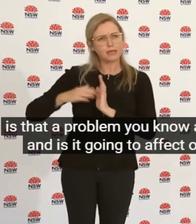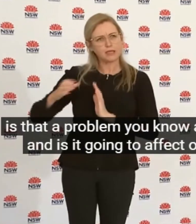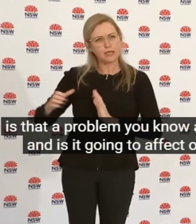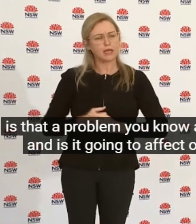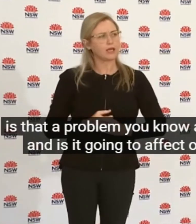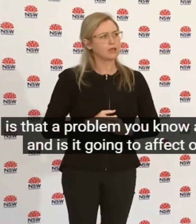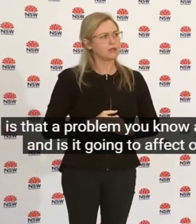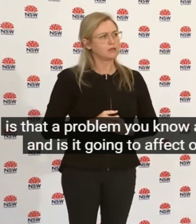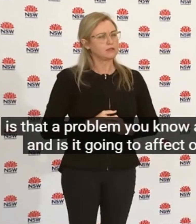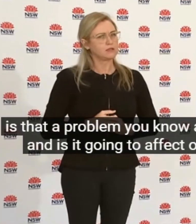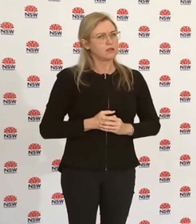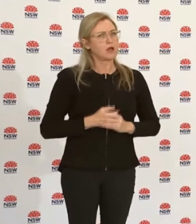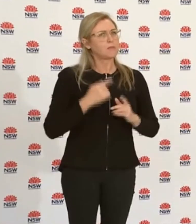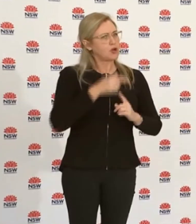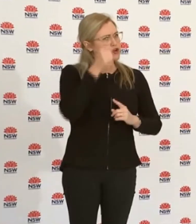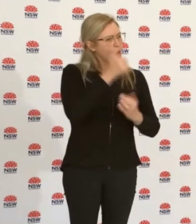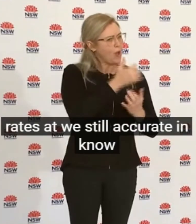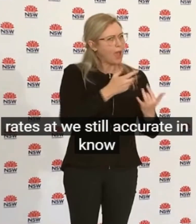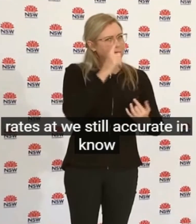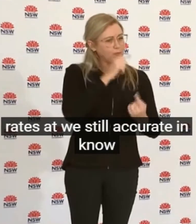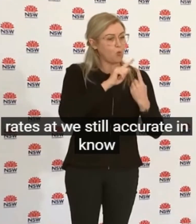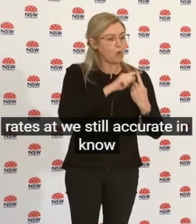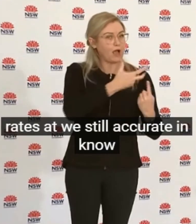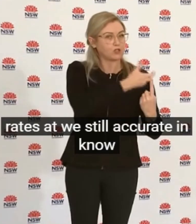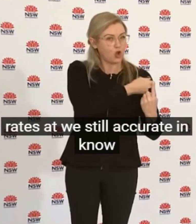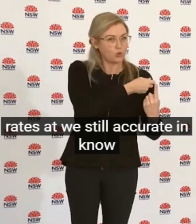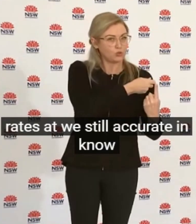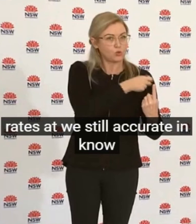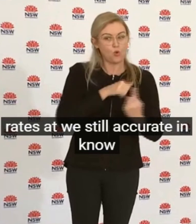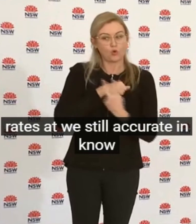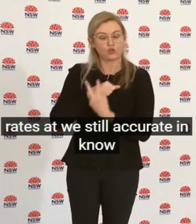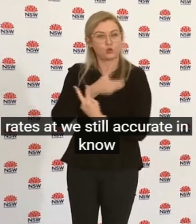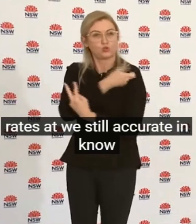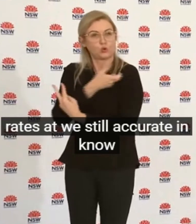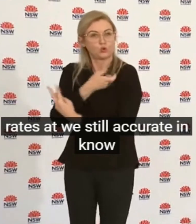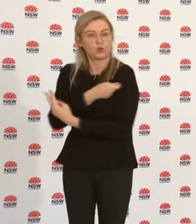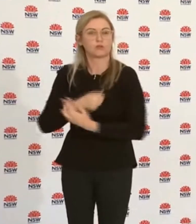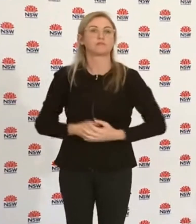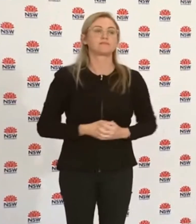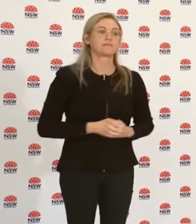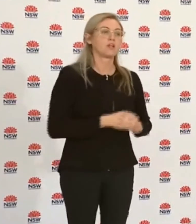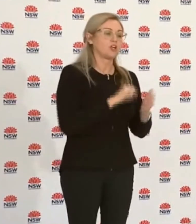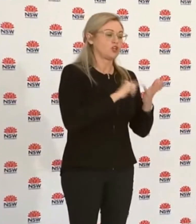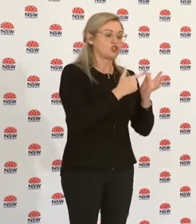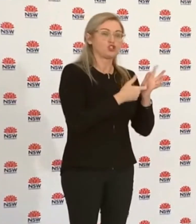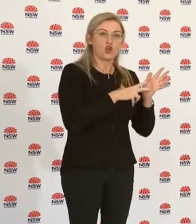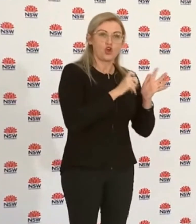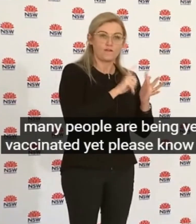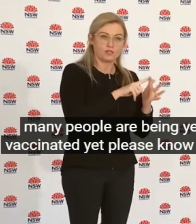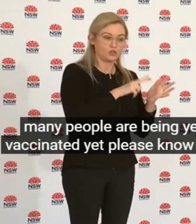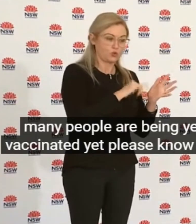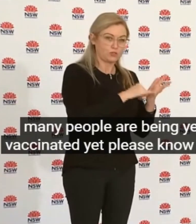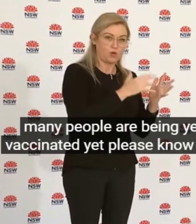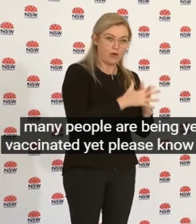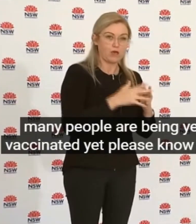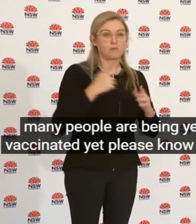are being dose vaccinated or please know that New South Wales, especially Service New South Wales and New South Wales Health, are working very closely with the